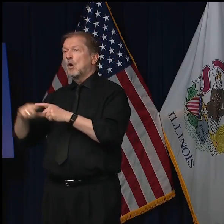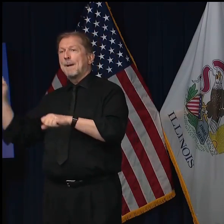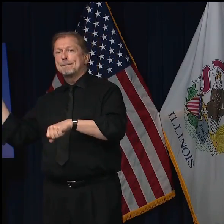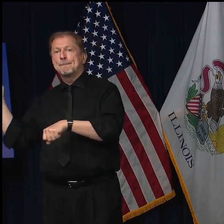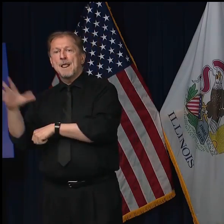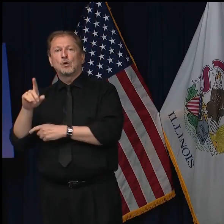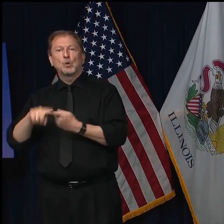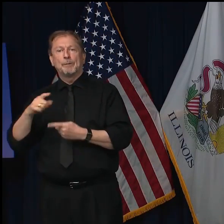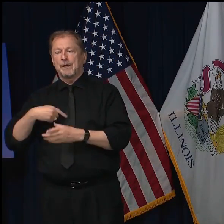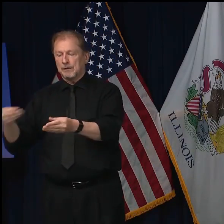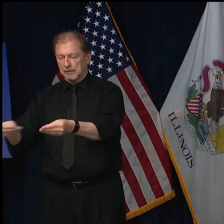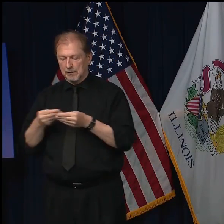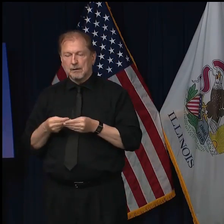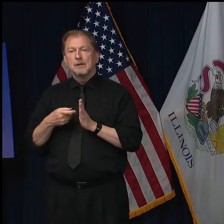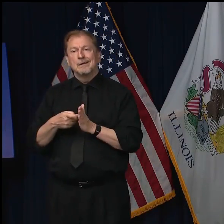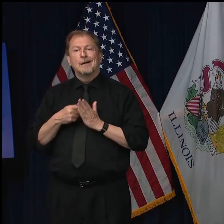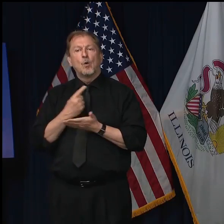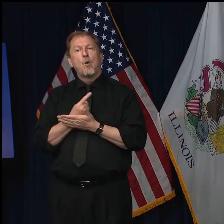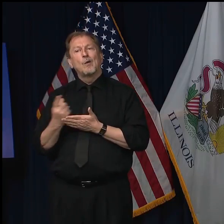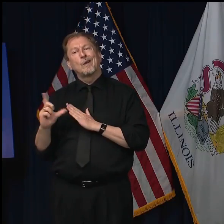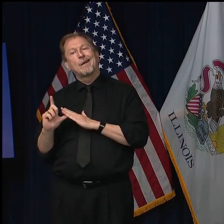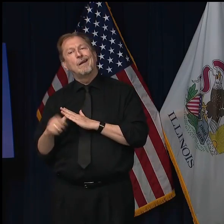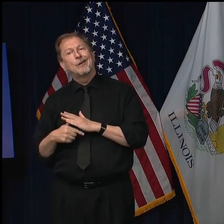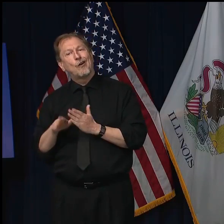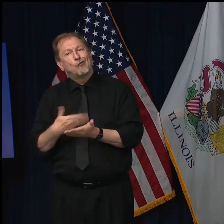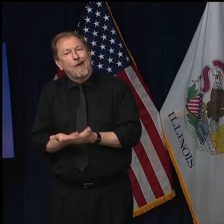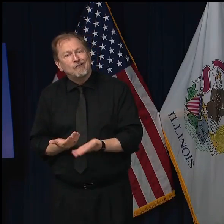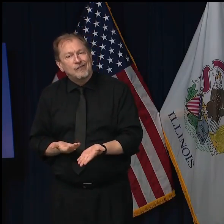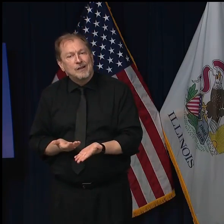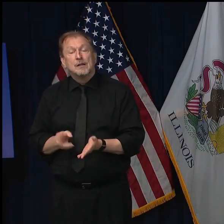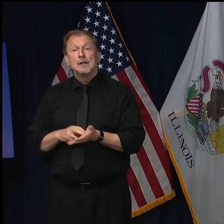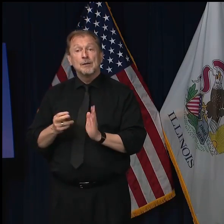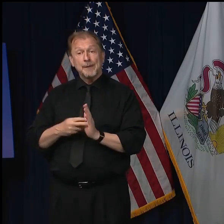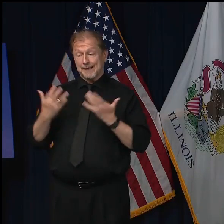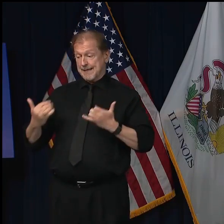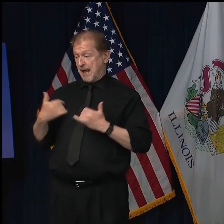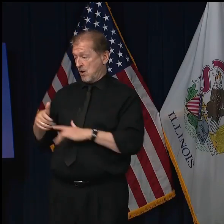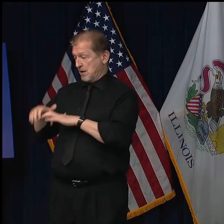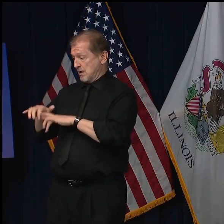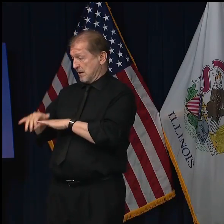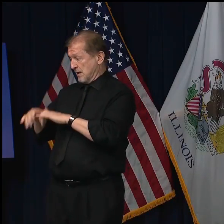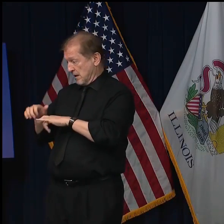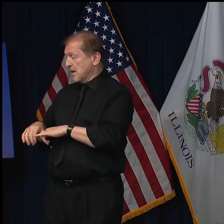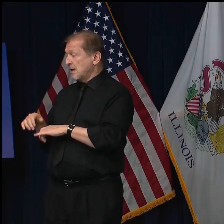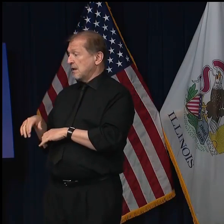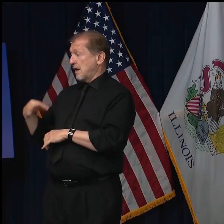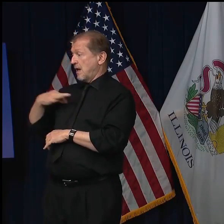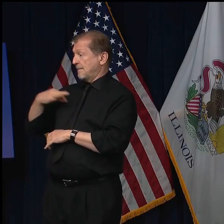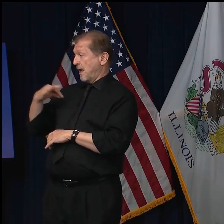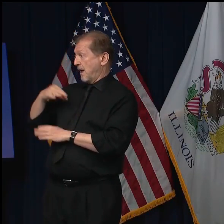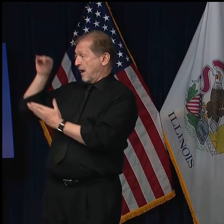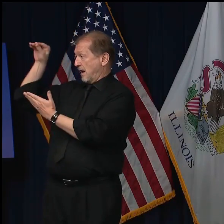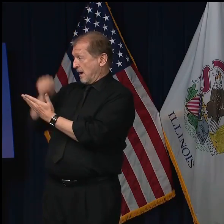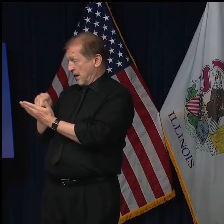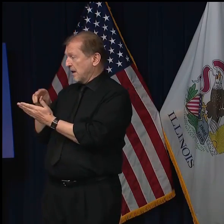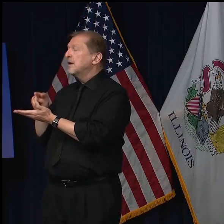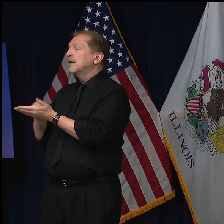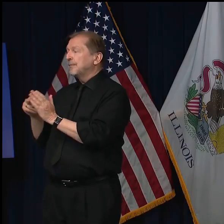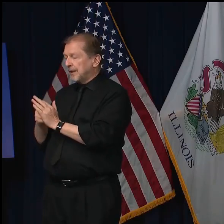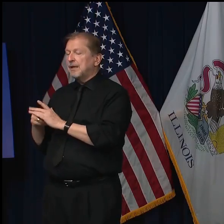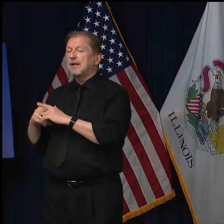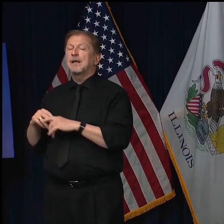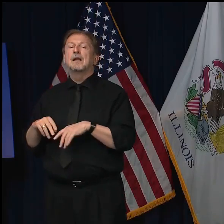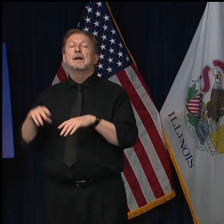the mail, that card can be mailed out after you finish filing for regular unemployment, even if you're